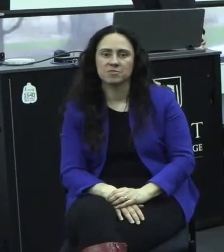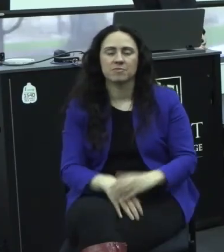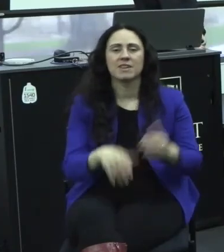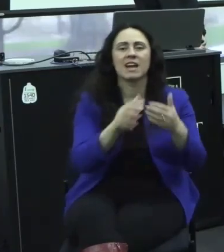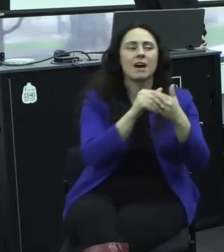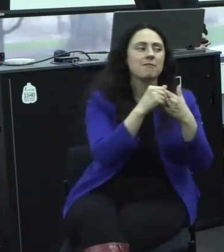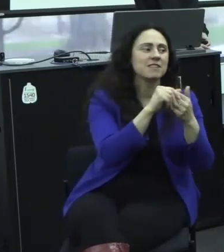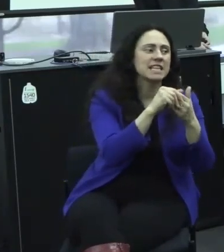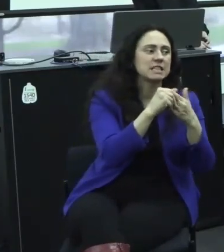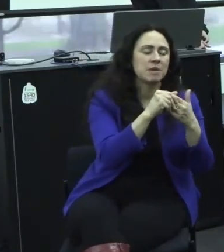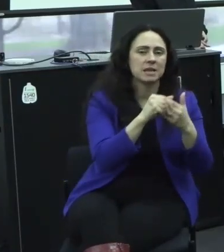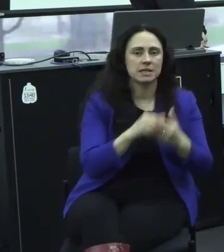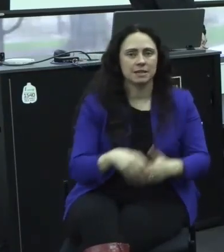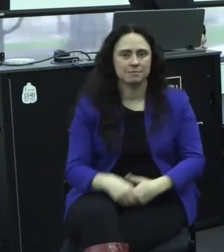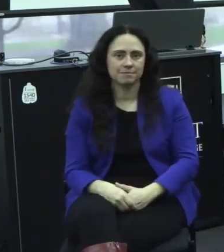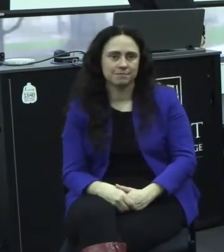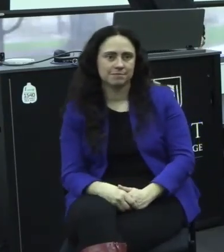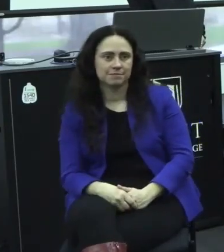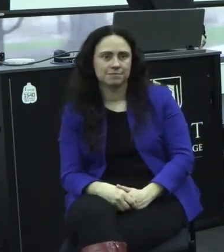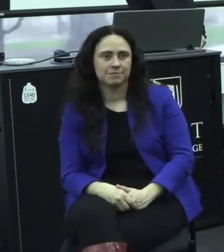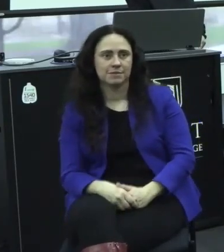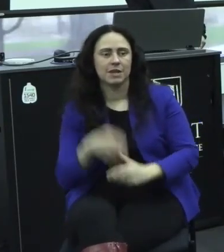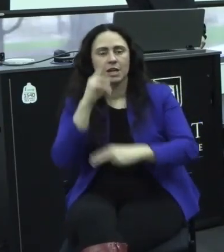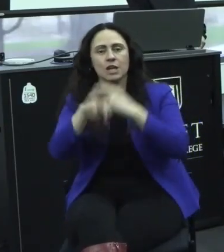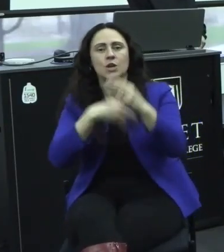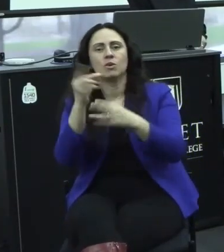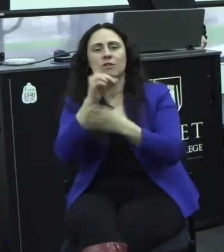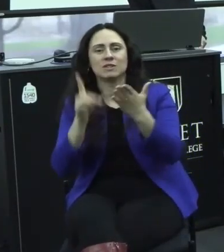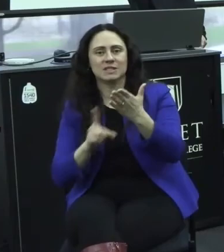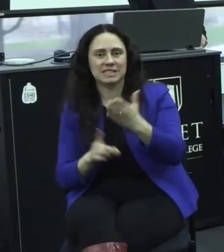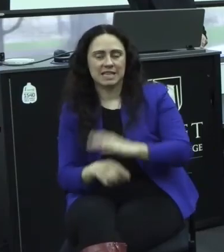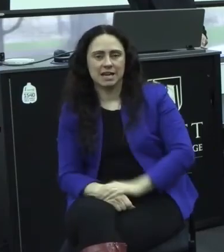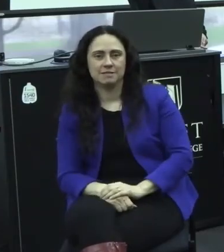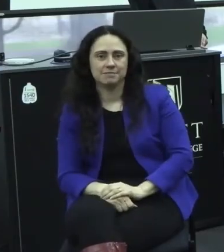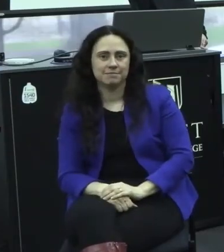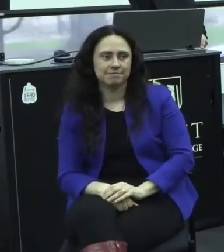Flexibility. Flexibility. Universal design.